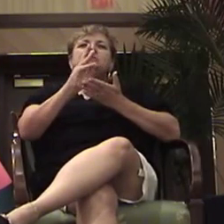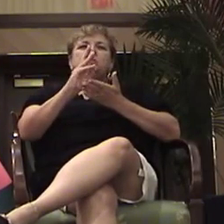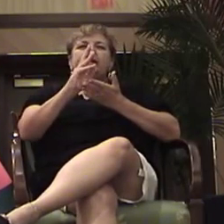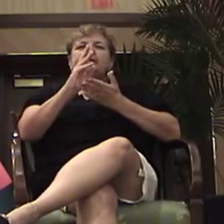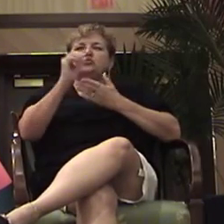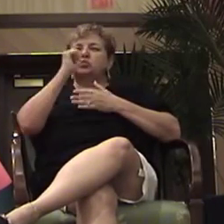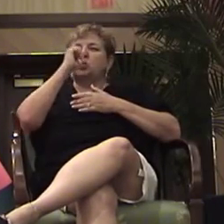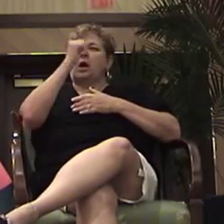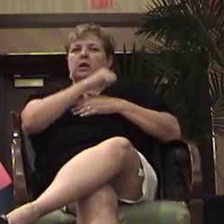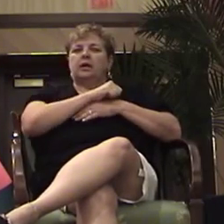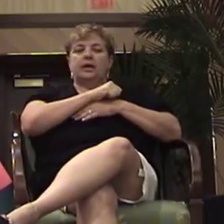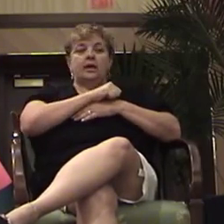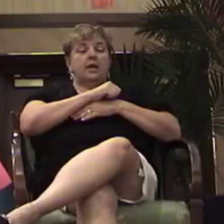I drank, I never ate.